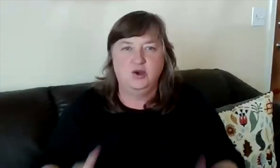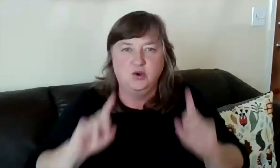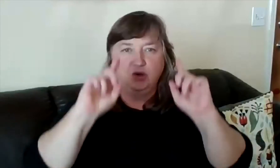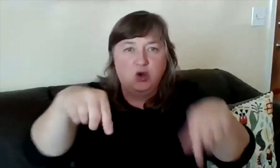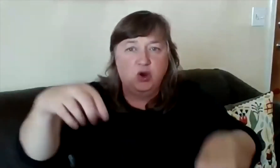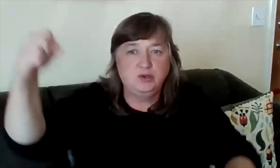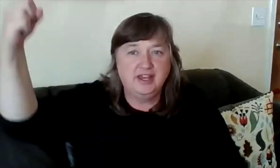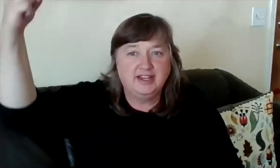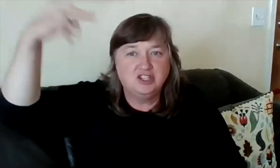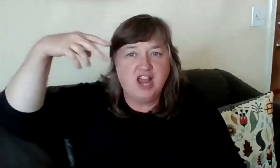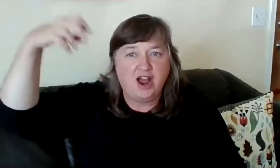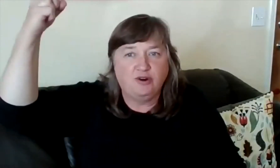So go take a shower.